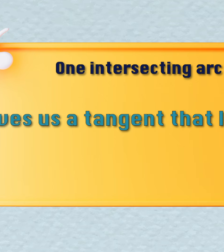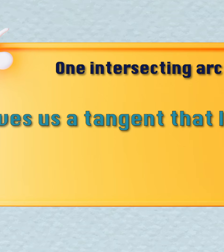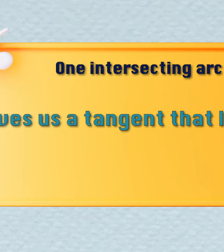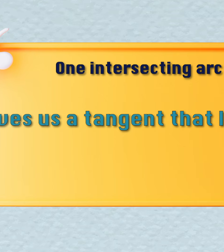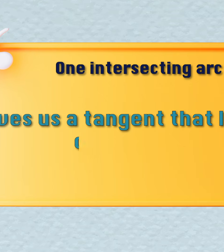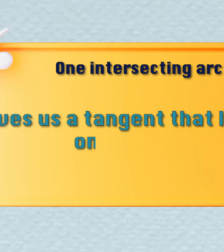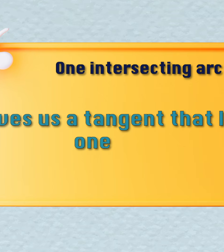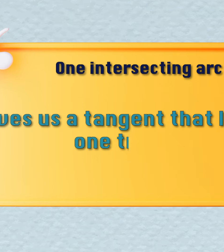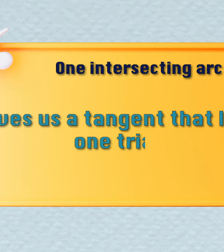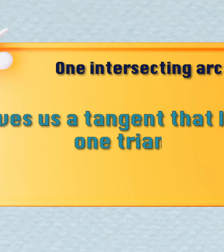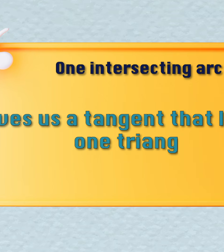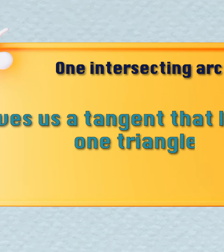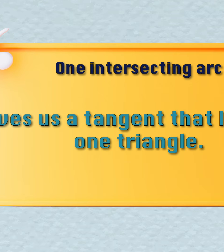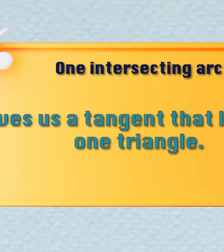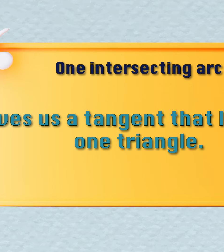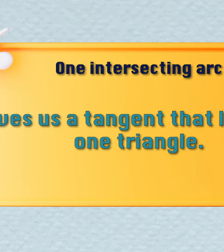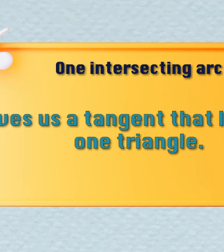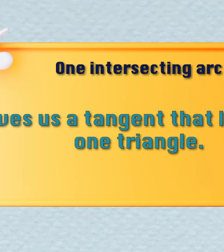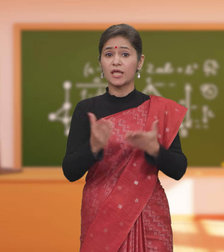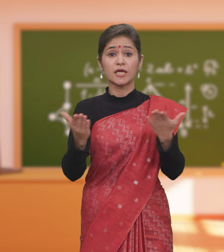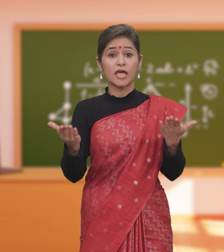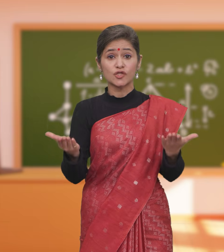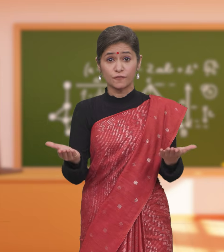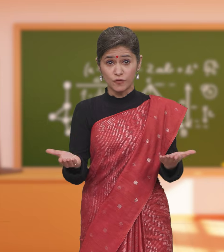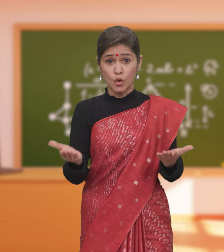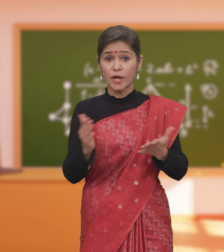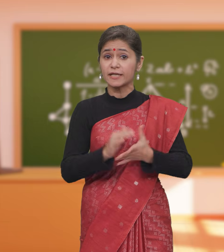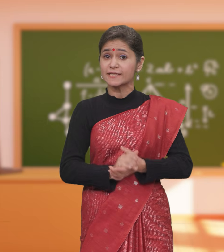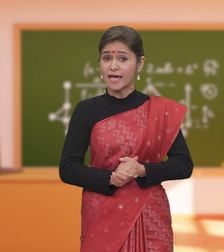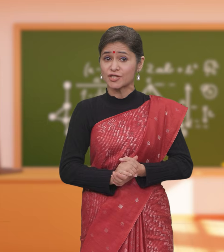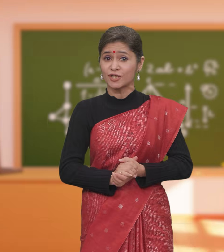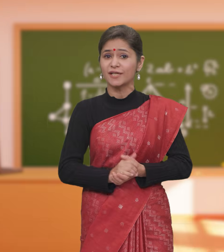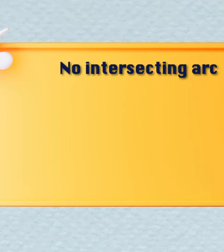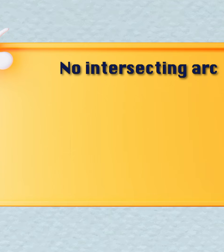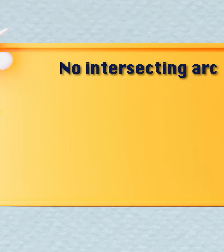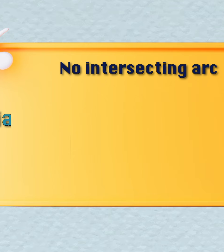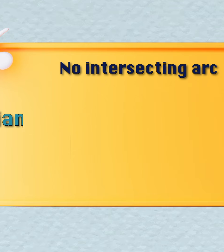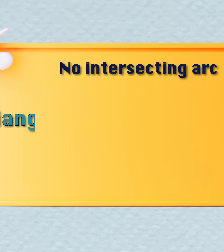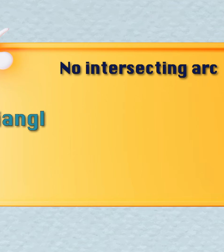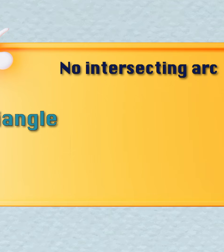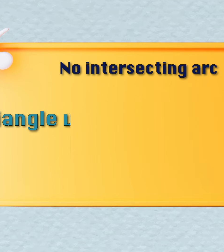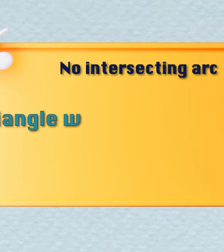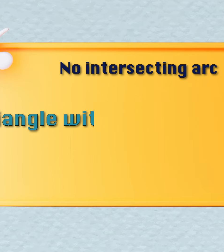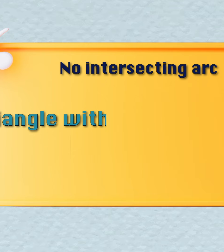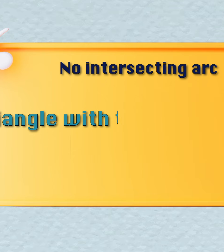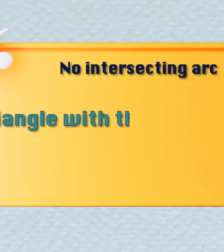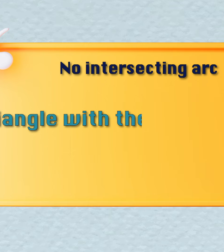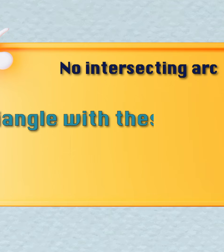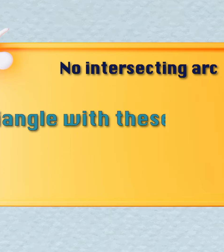to exactly one triangle. In the case of no intersection, it means that a triangle